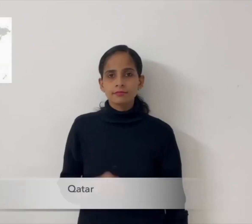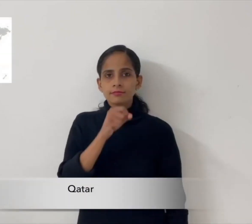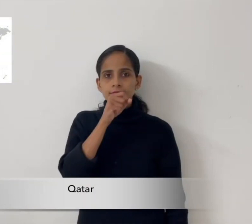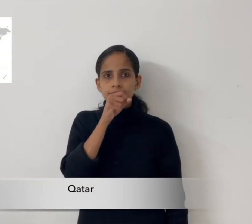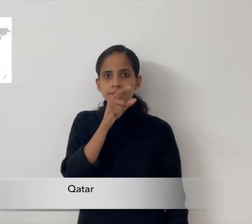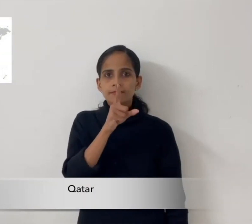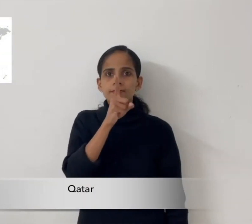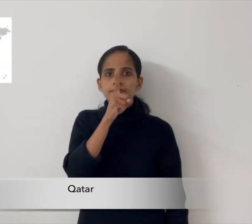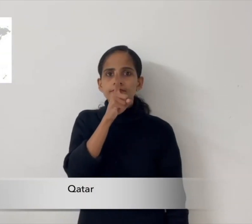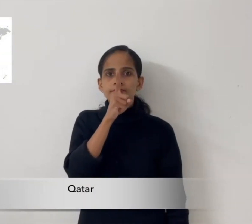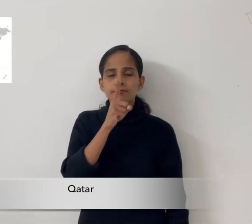Qatar,